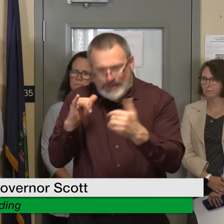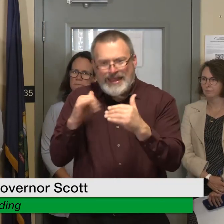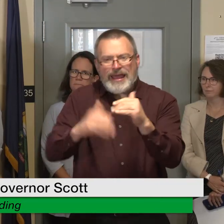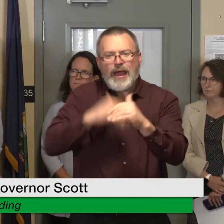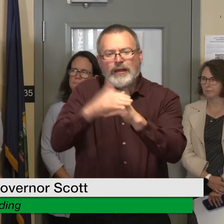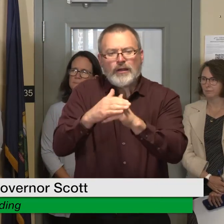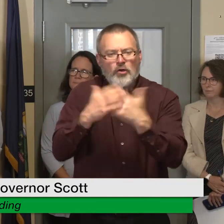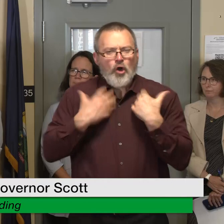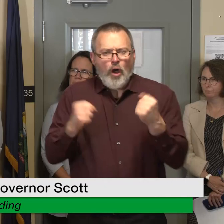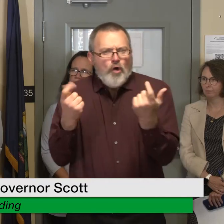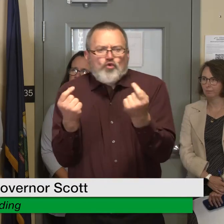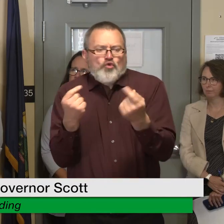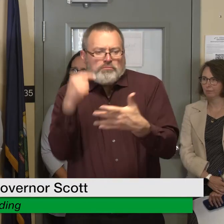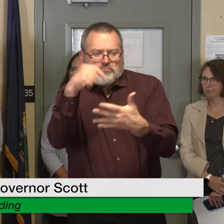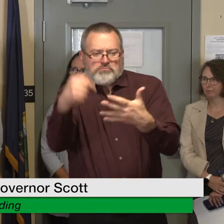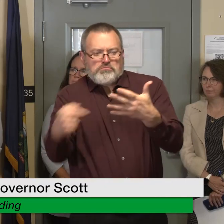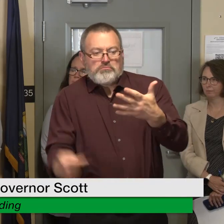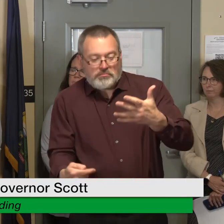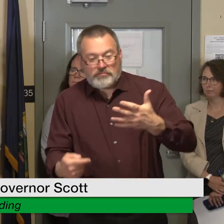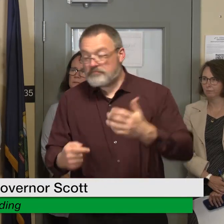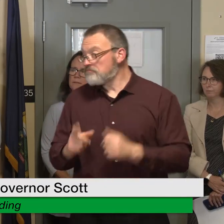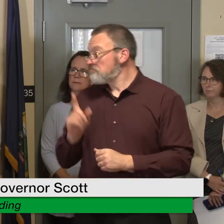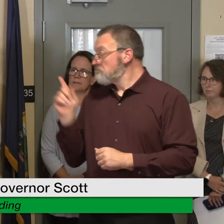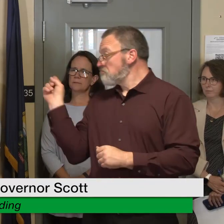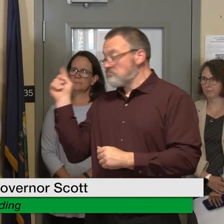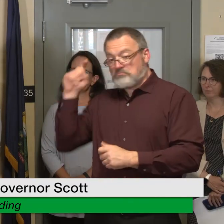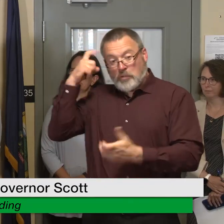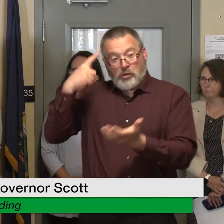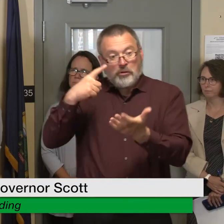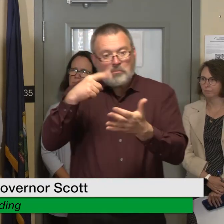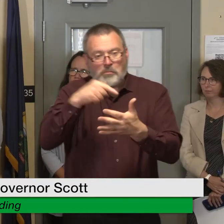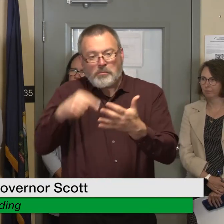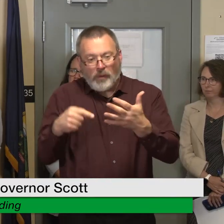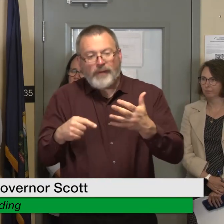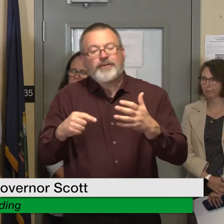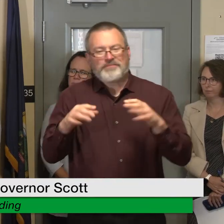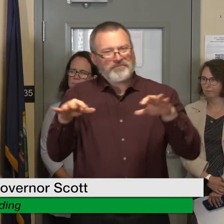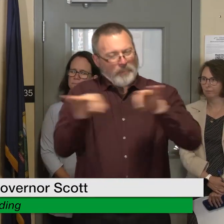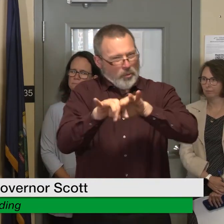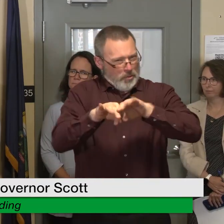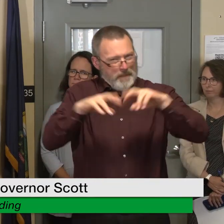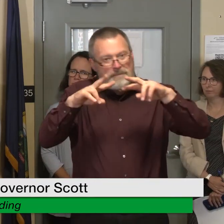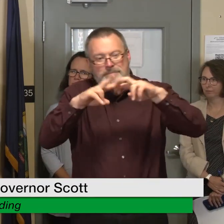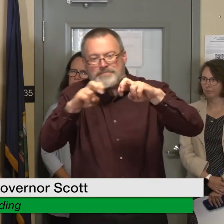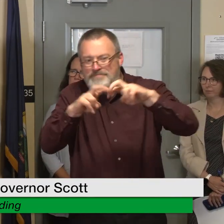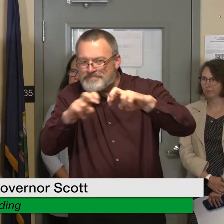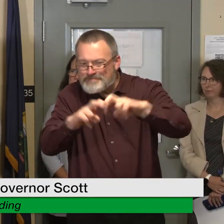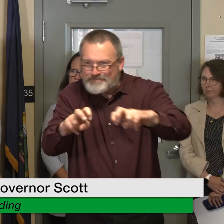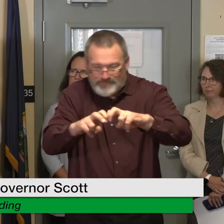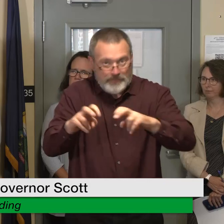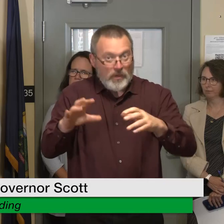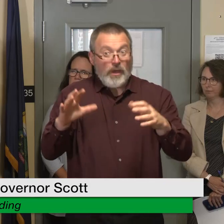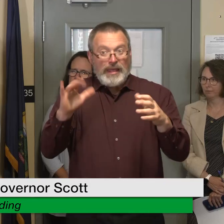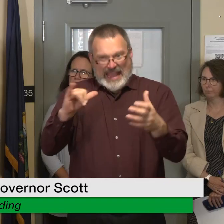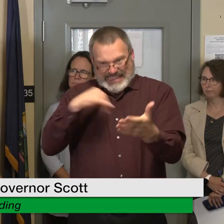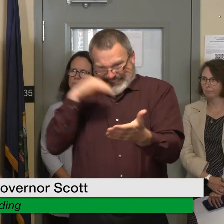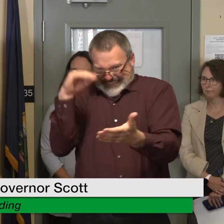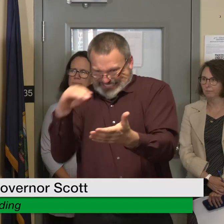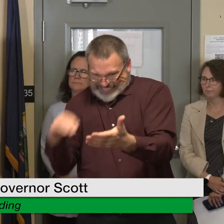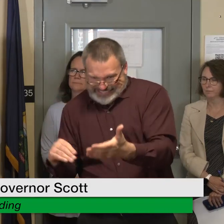mentioned a moment ago, is the damage assessment requested through the Federal Emergency Management Agency to determine if